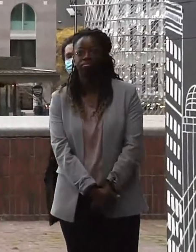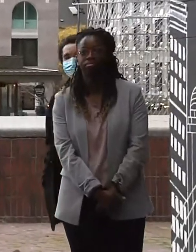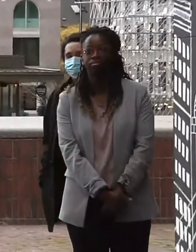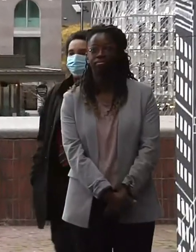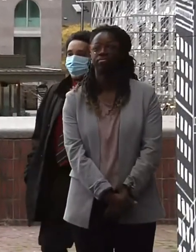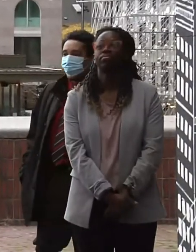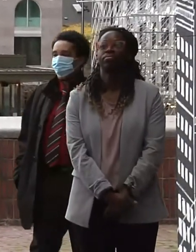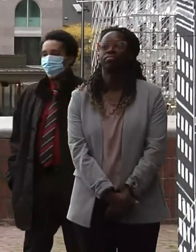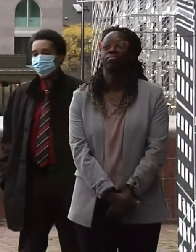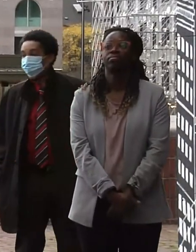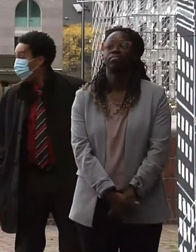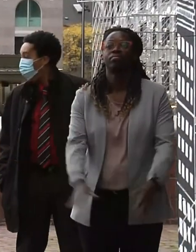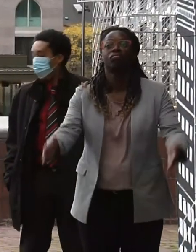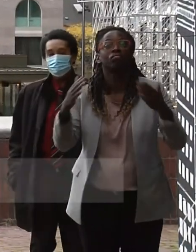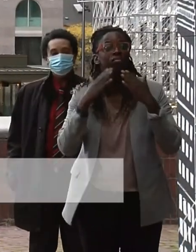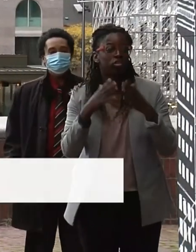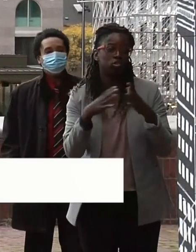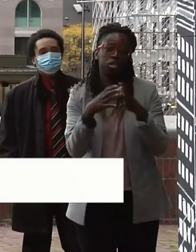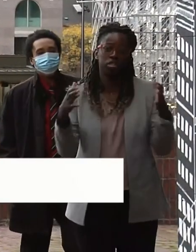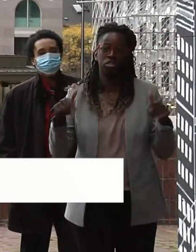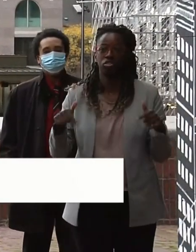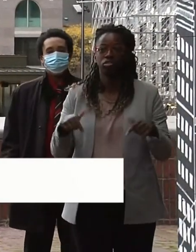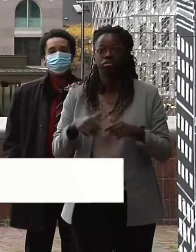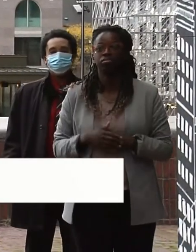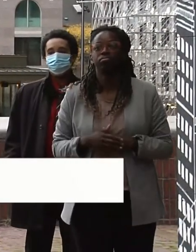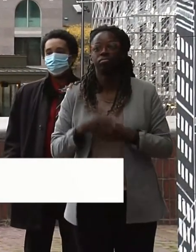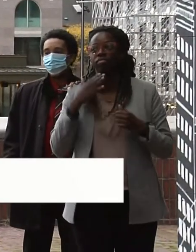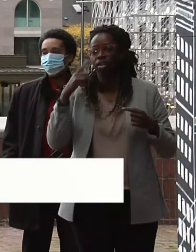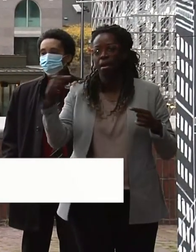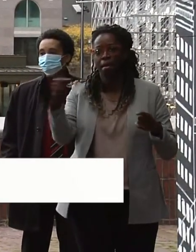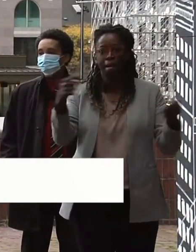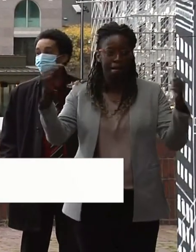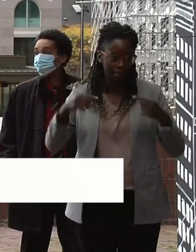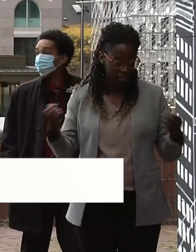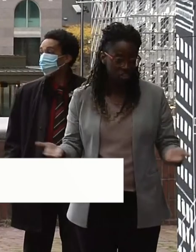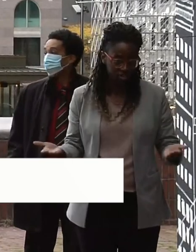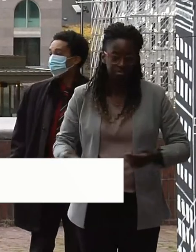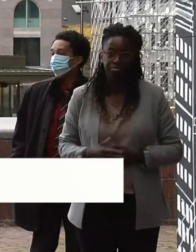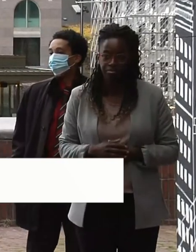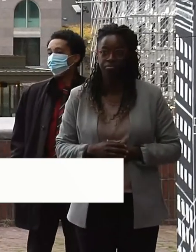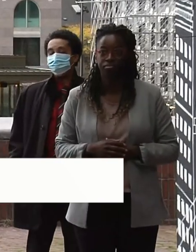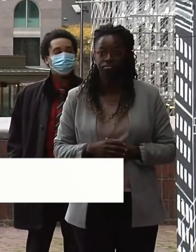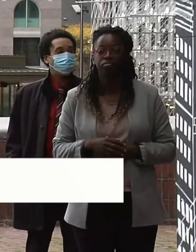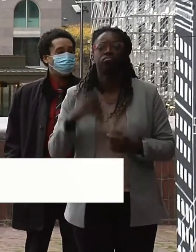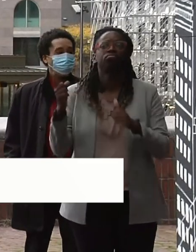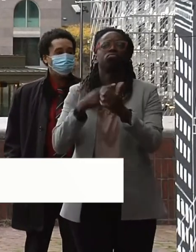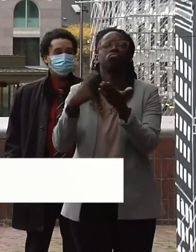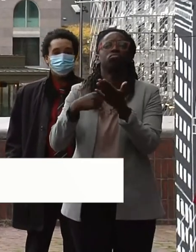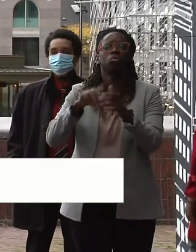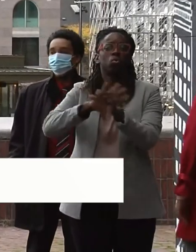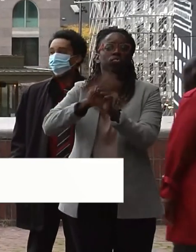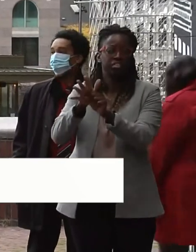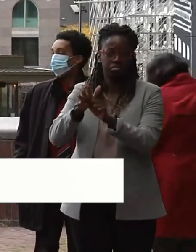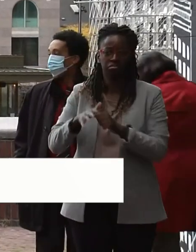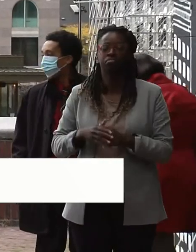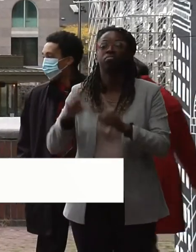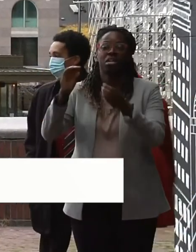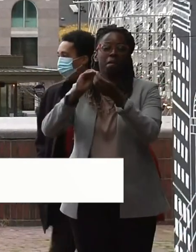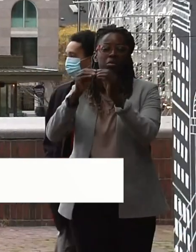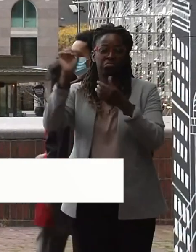All right, thank you very much, everyone. I want to thank you for coming today. I'm going to start with some COVID numbers, and I have a few announcements and other